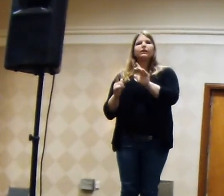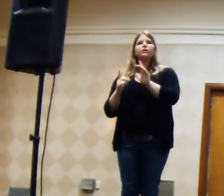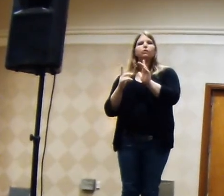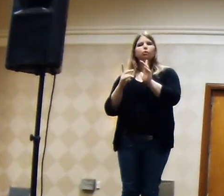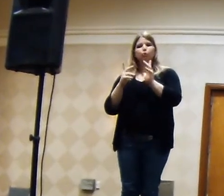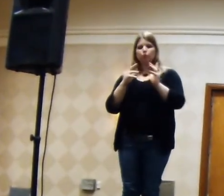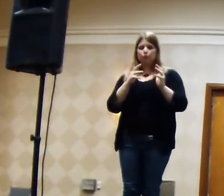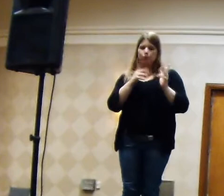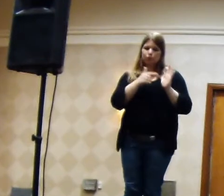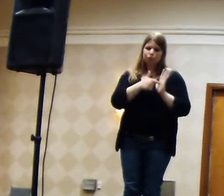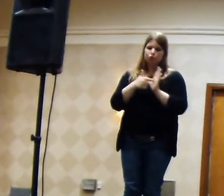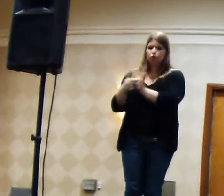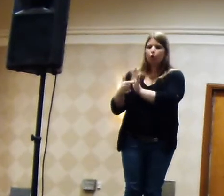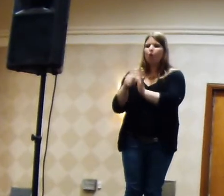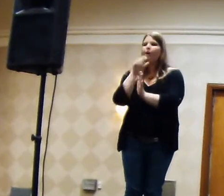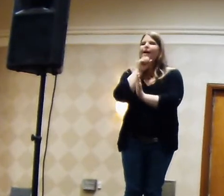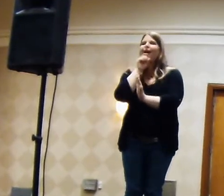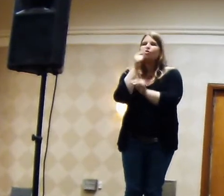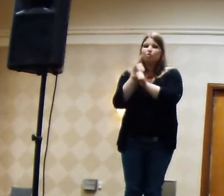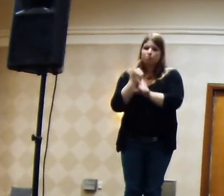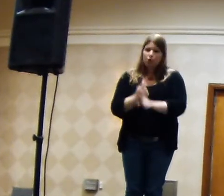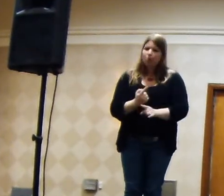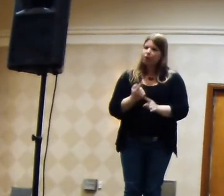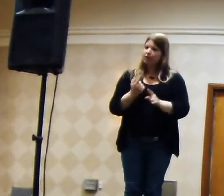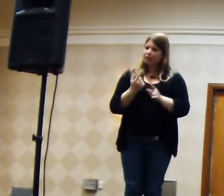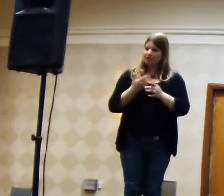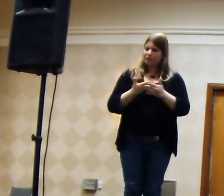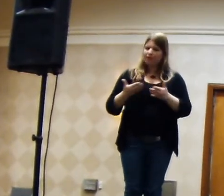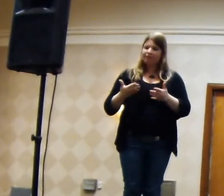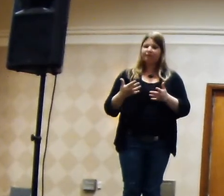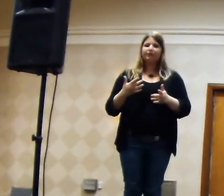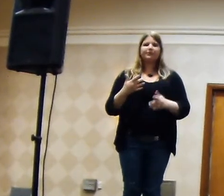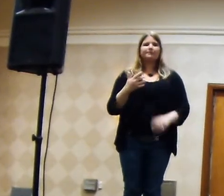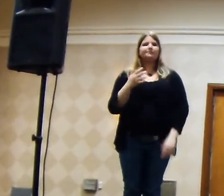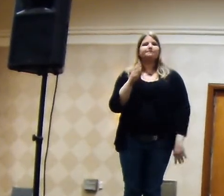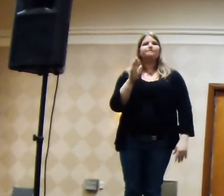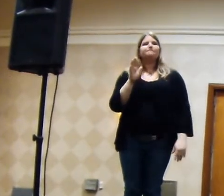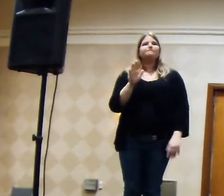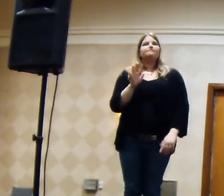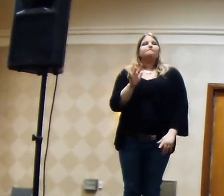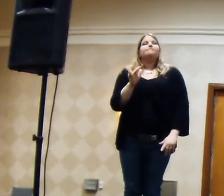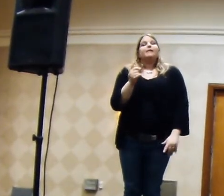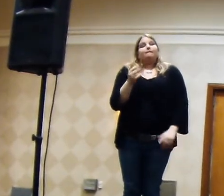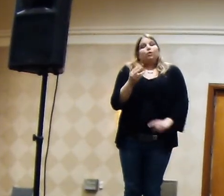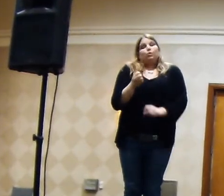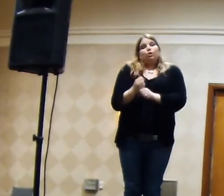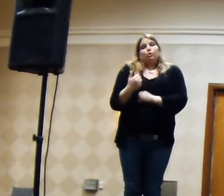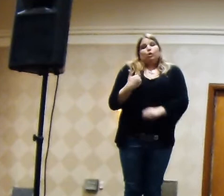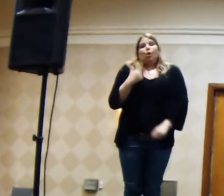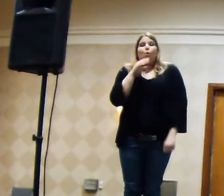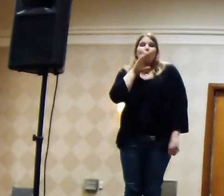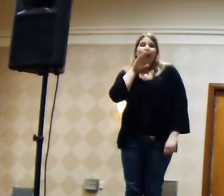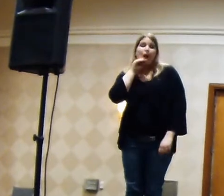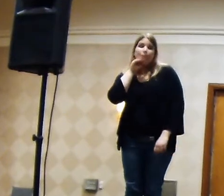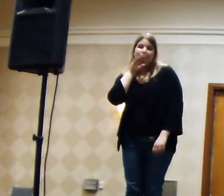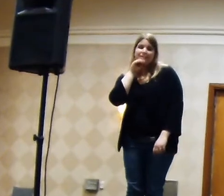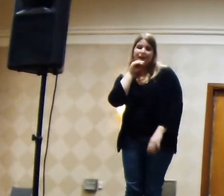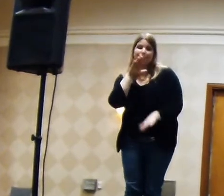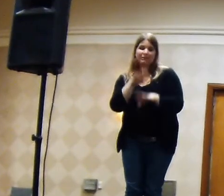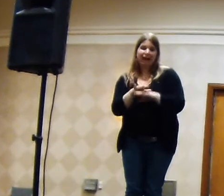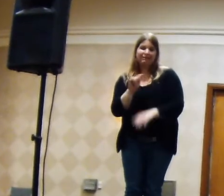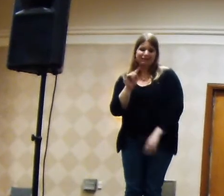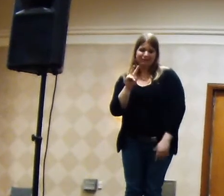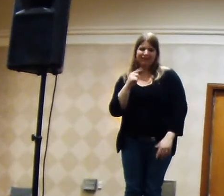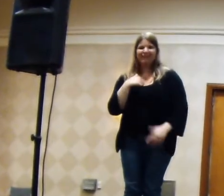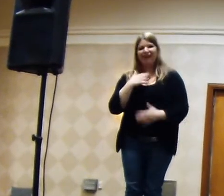more age appropriate, right? Mm-hmm. And it's funny, even from a few years ago, Howard the Duck happened to be on, and I